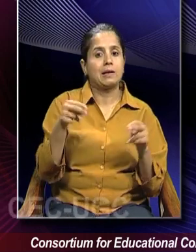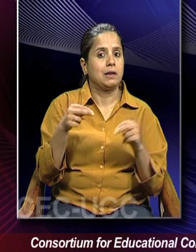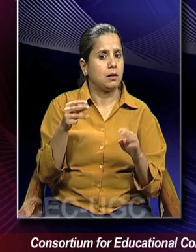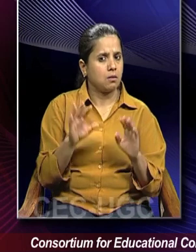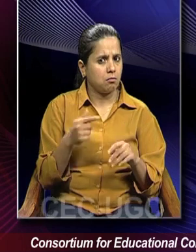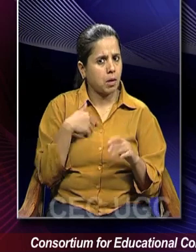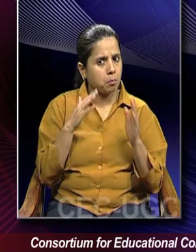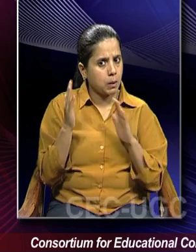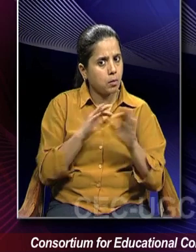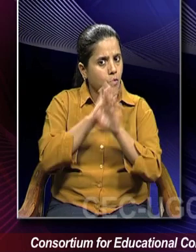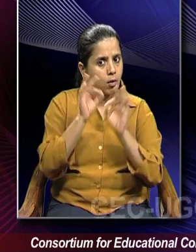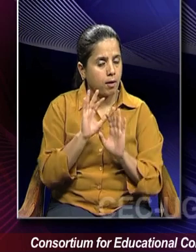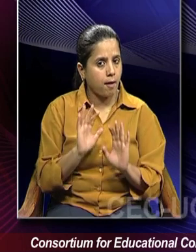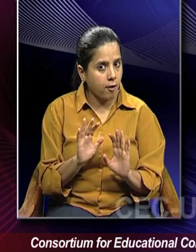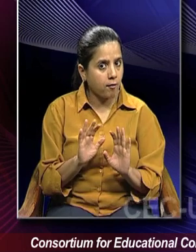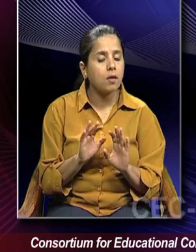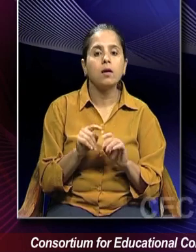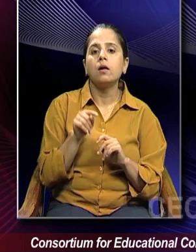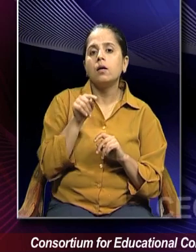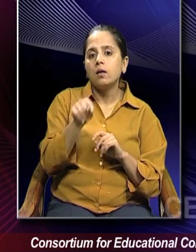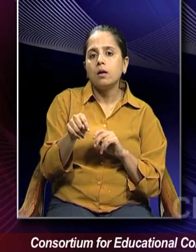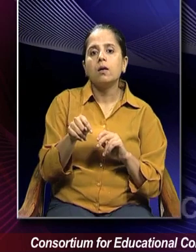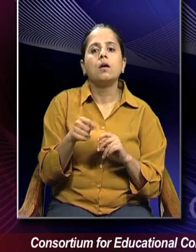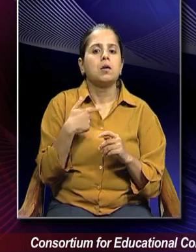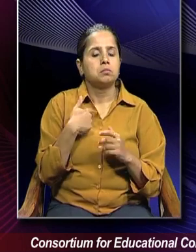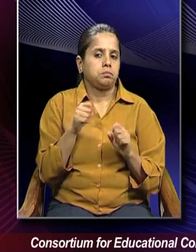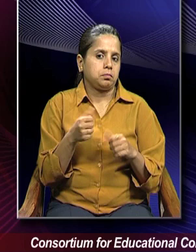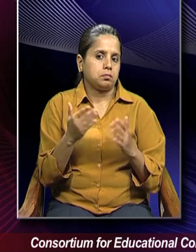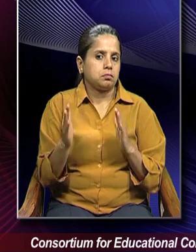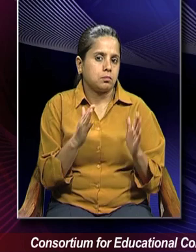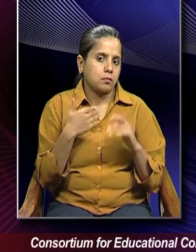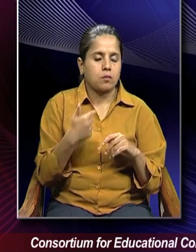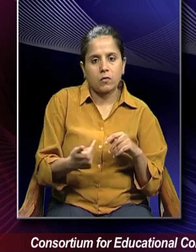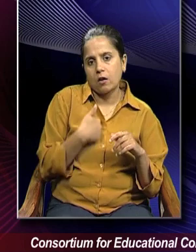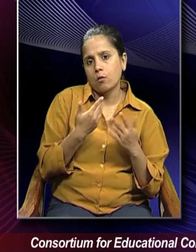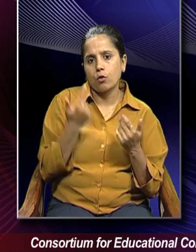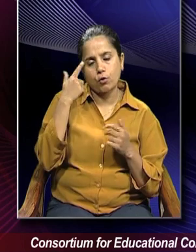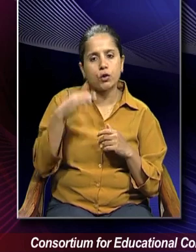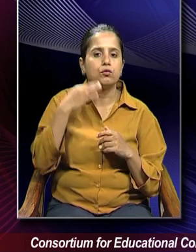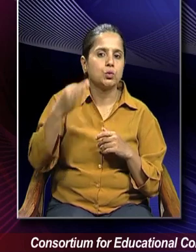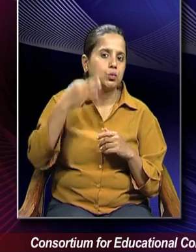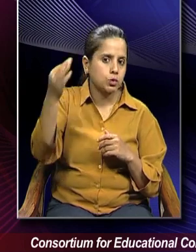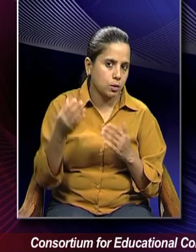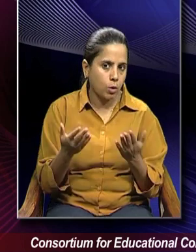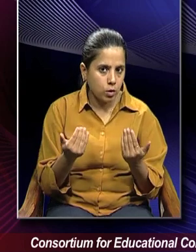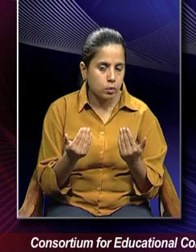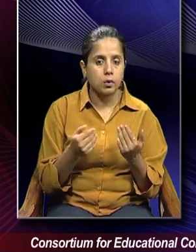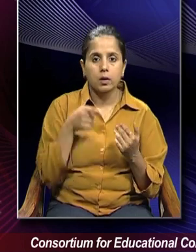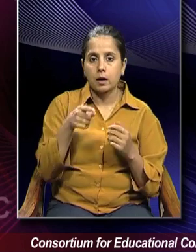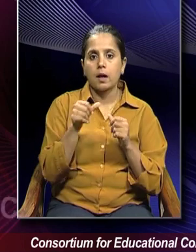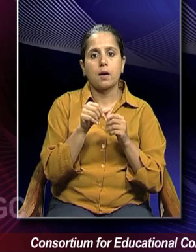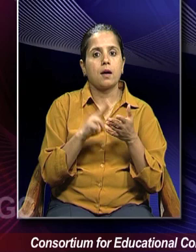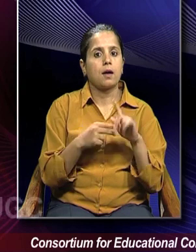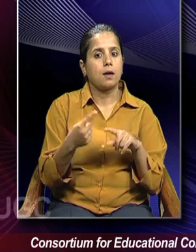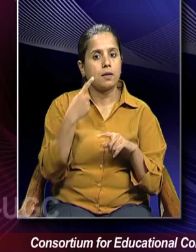are we prepared for that? So, this is the way we can prepare ourselves for future, and anti benchmarking